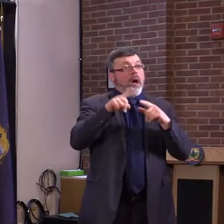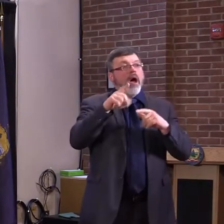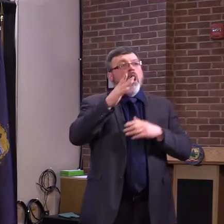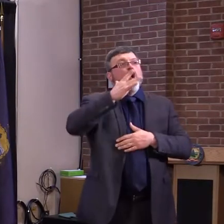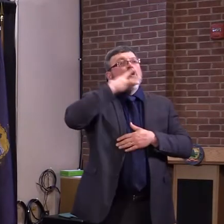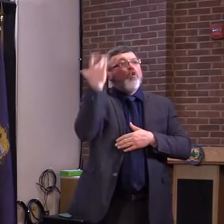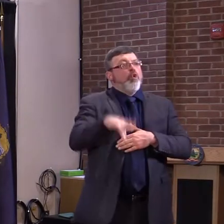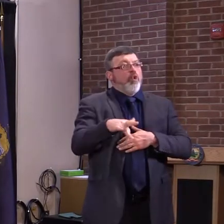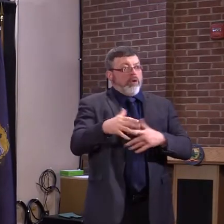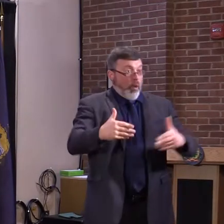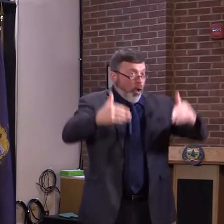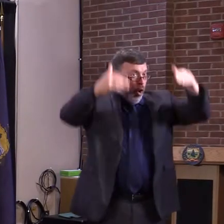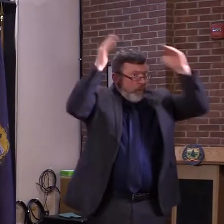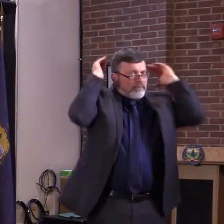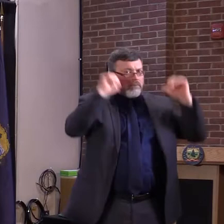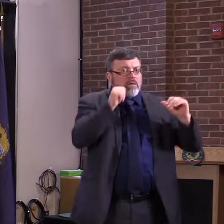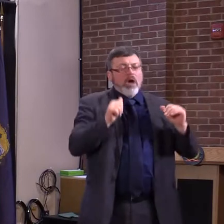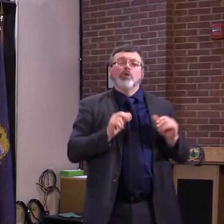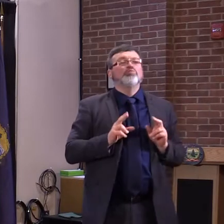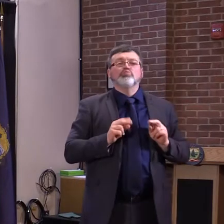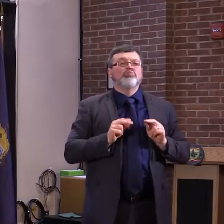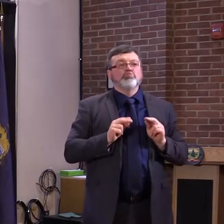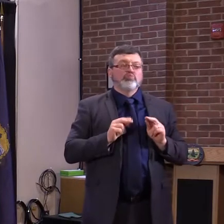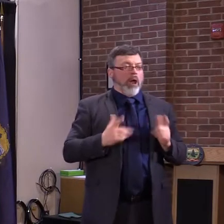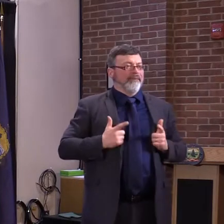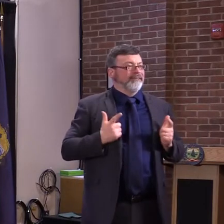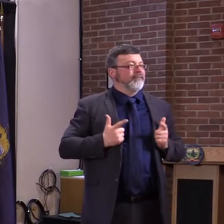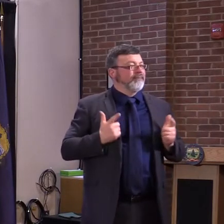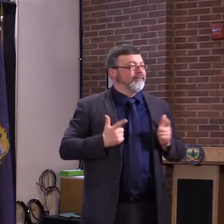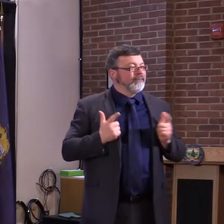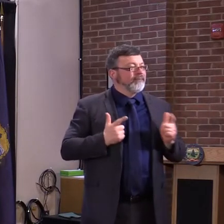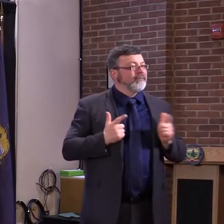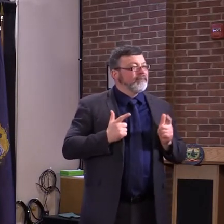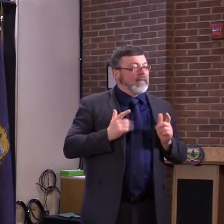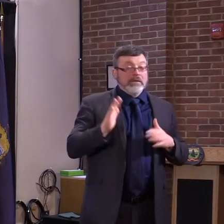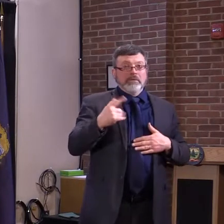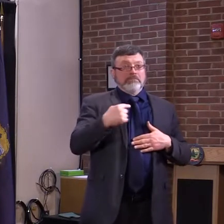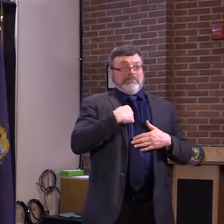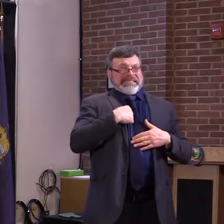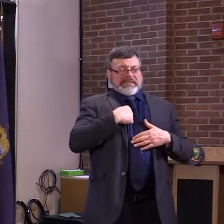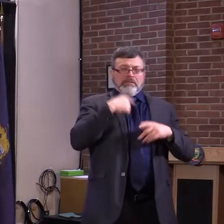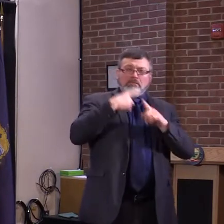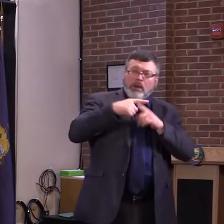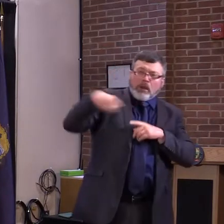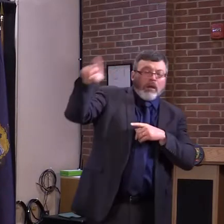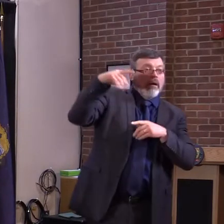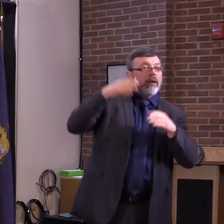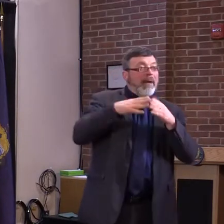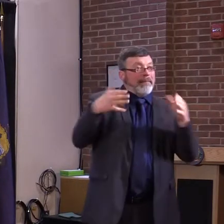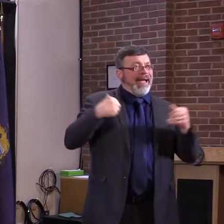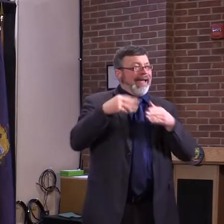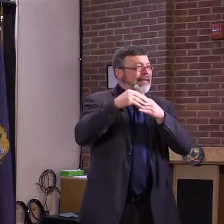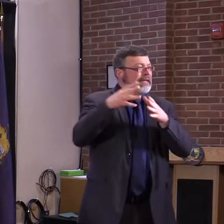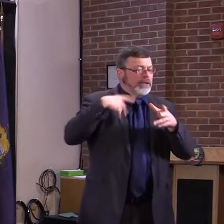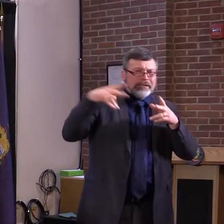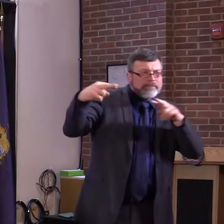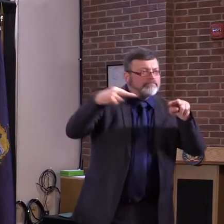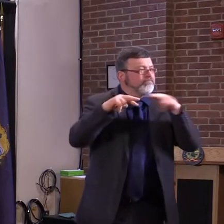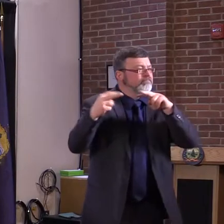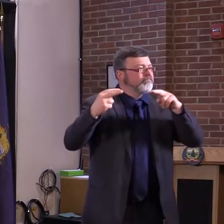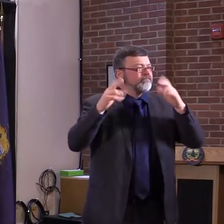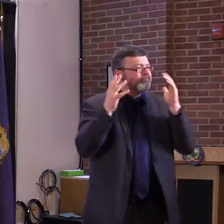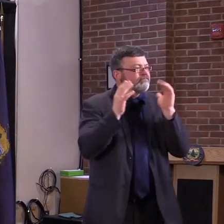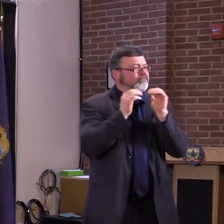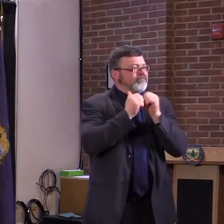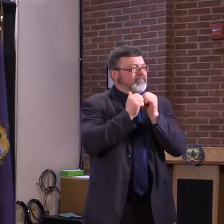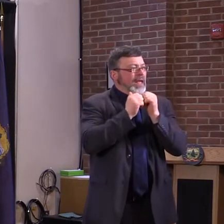with many other public health leaders, believe this is a direct correlation with our state's leading rates of vaccinated